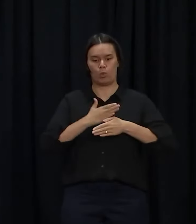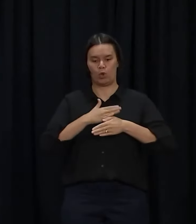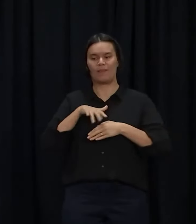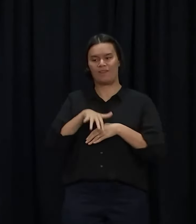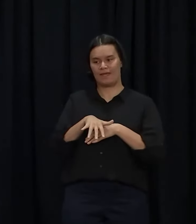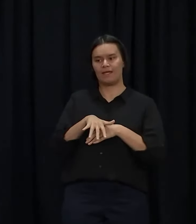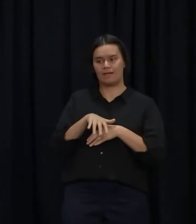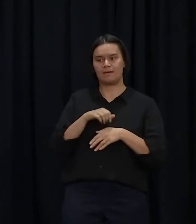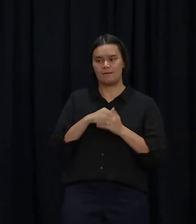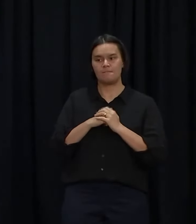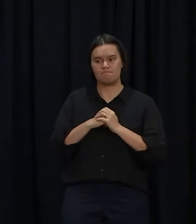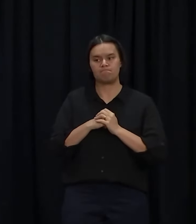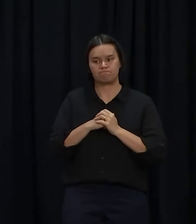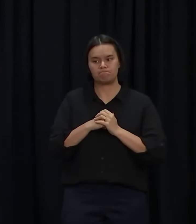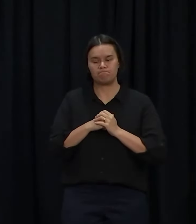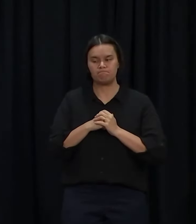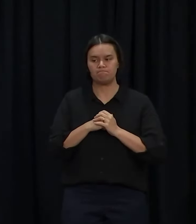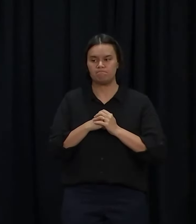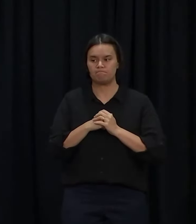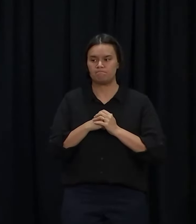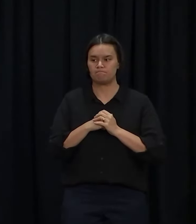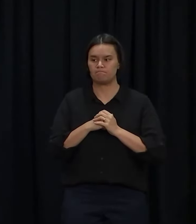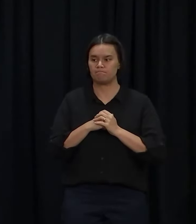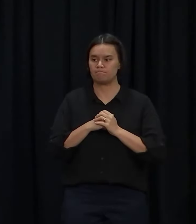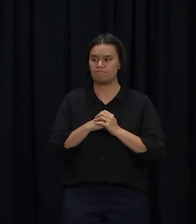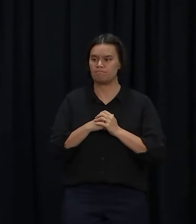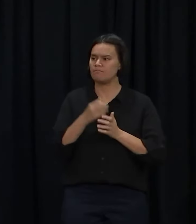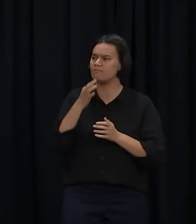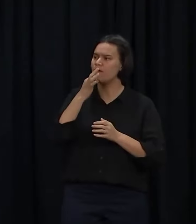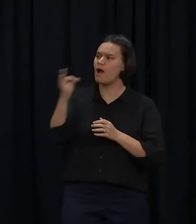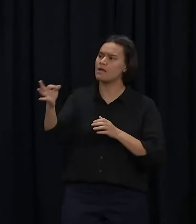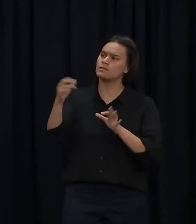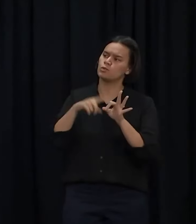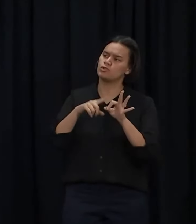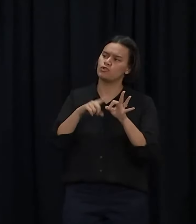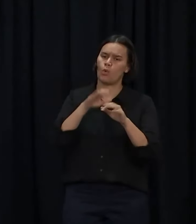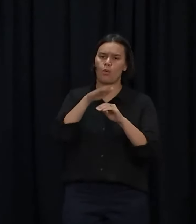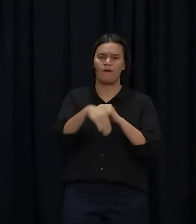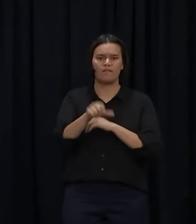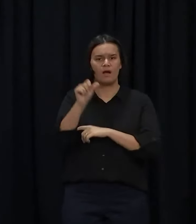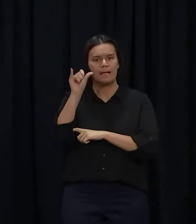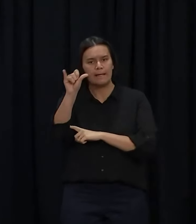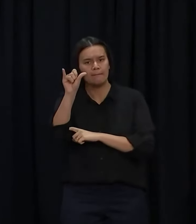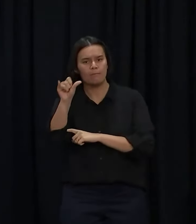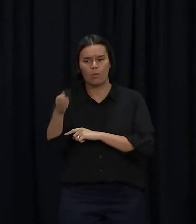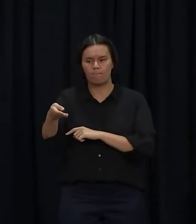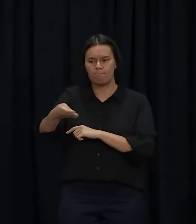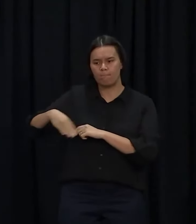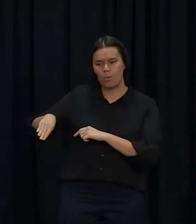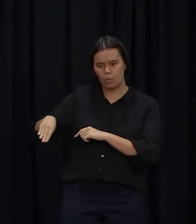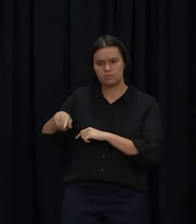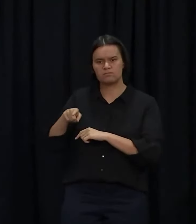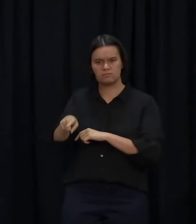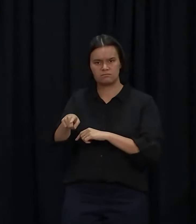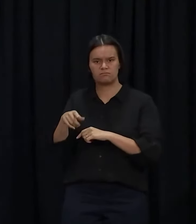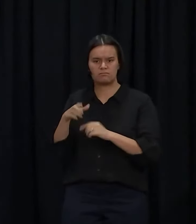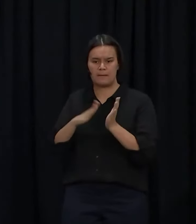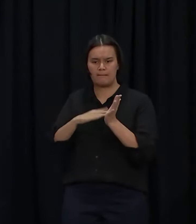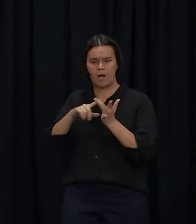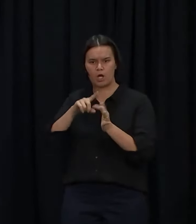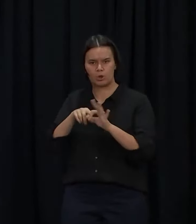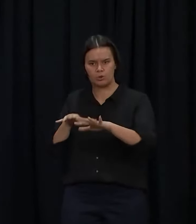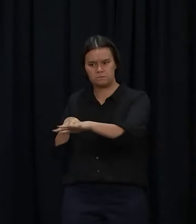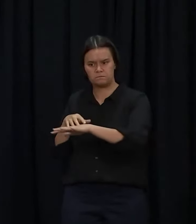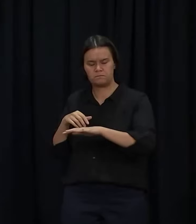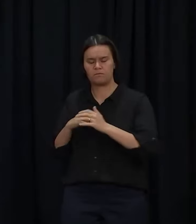make that decision as to our classification. Minister, just back on the borders, the government website currently says the government's plan to reopen the